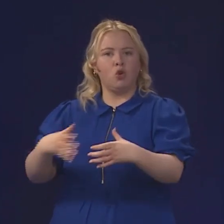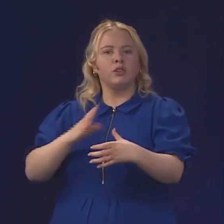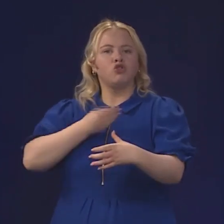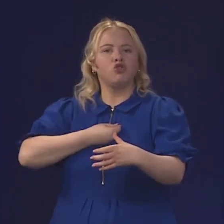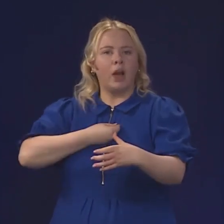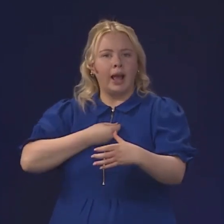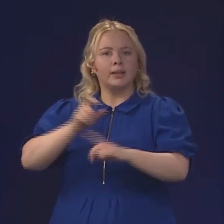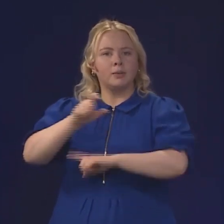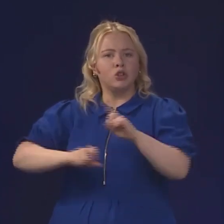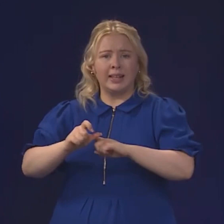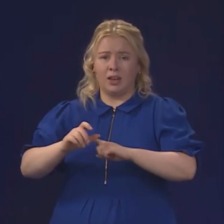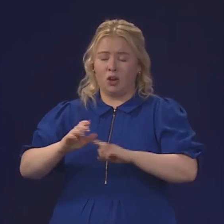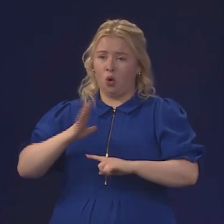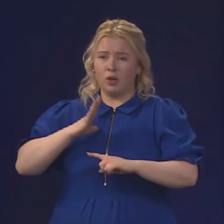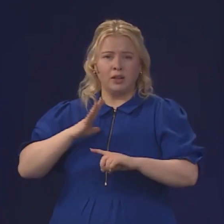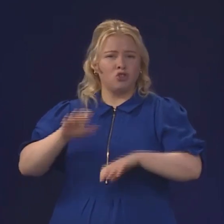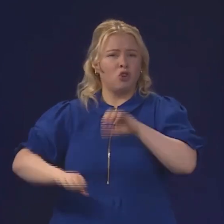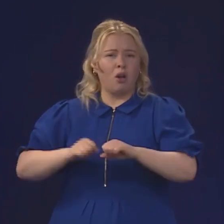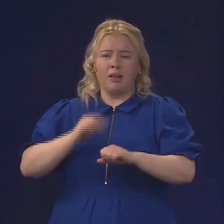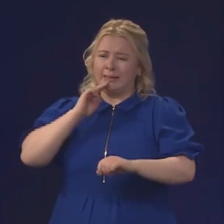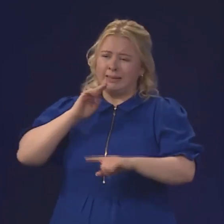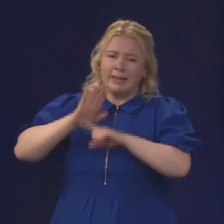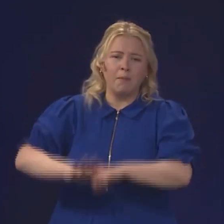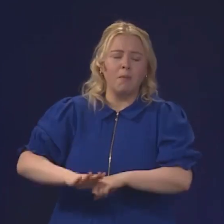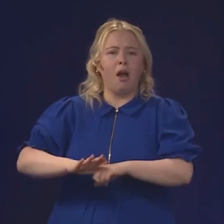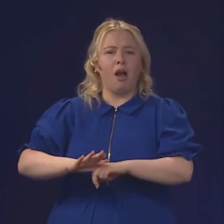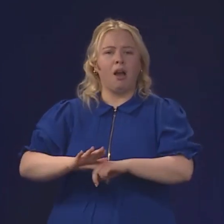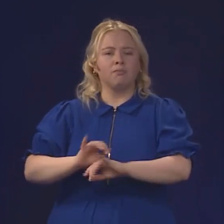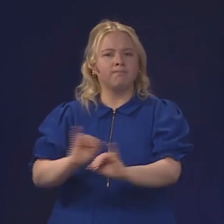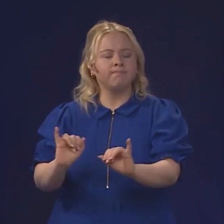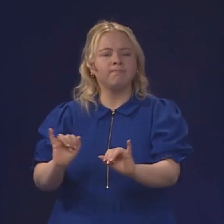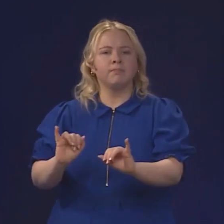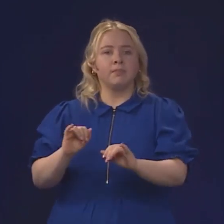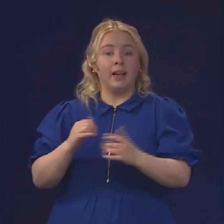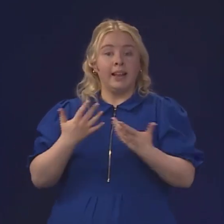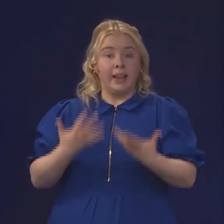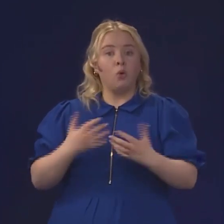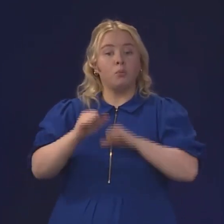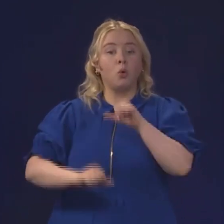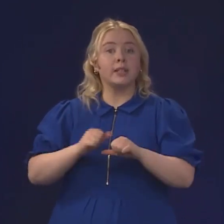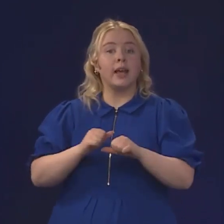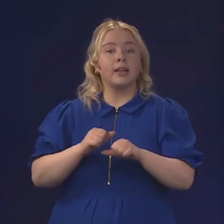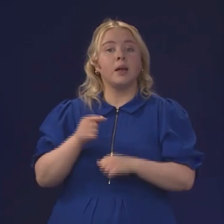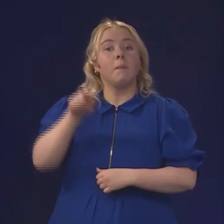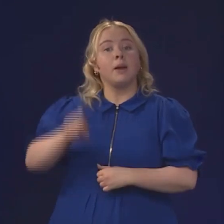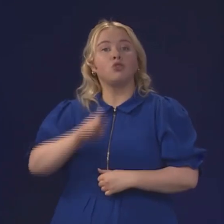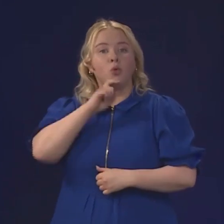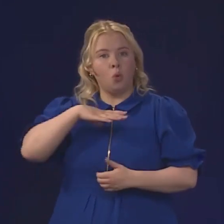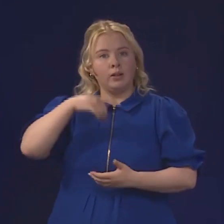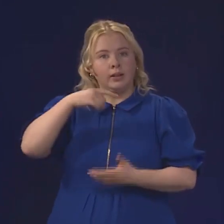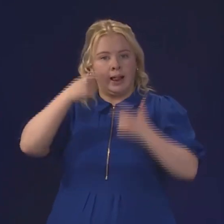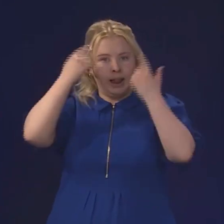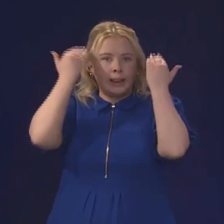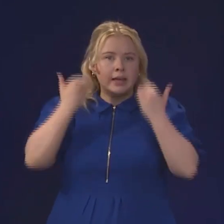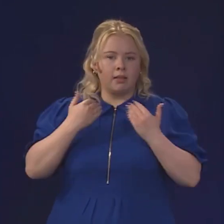and discrimination, and in terms of the process that's currently in place for somebody legally changing their gender, many who go through that process find